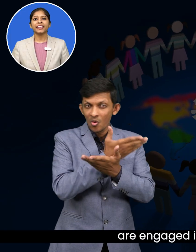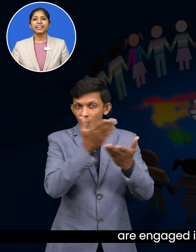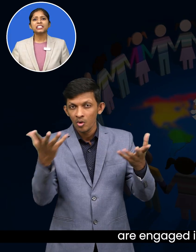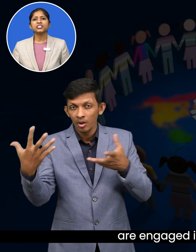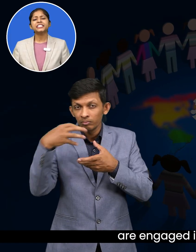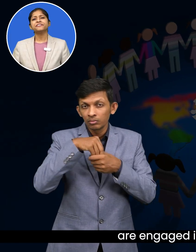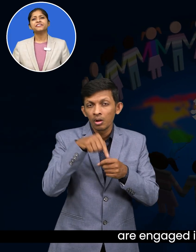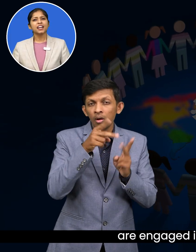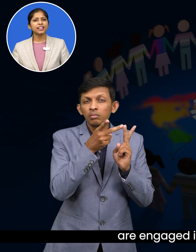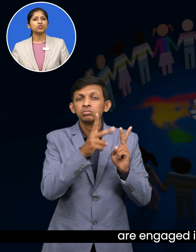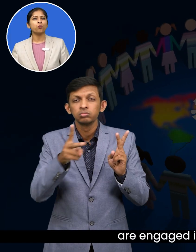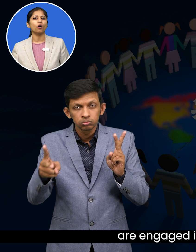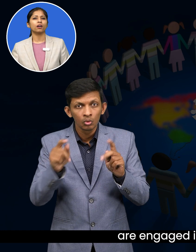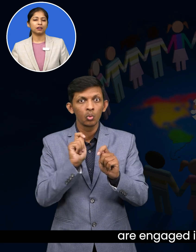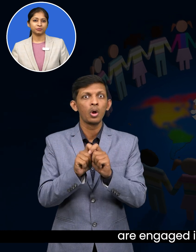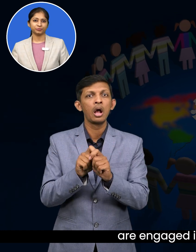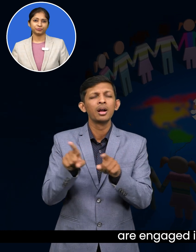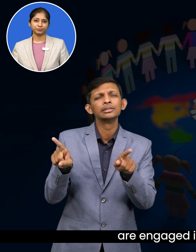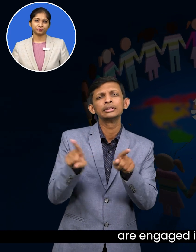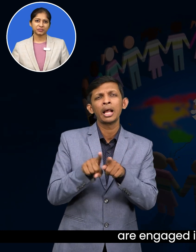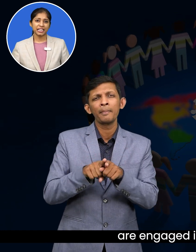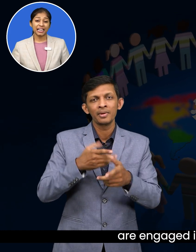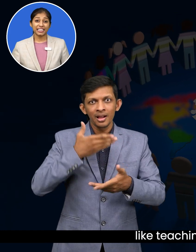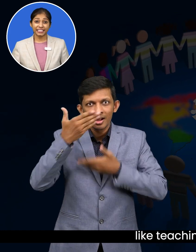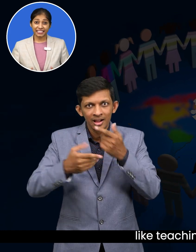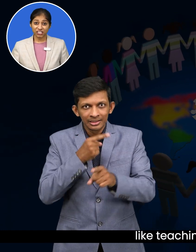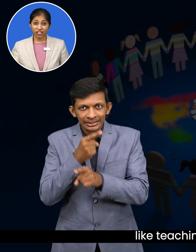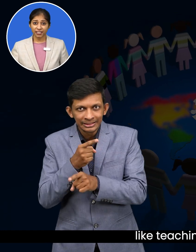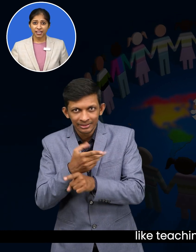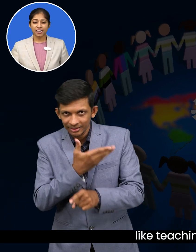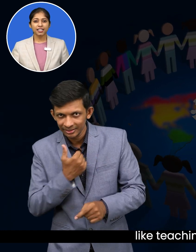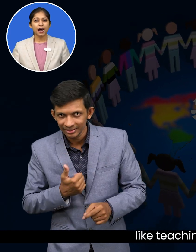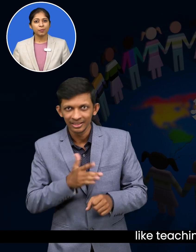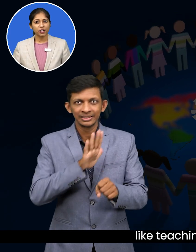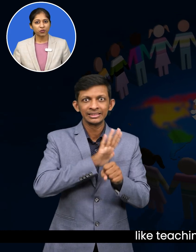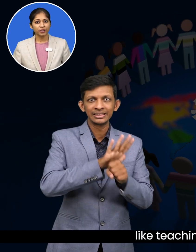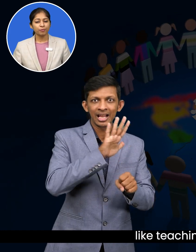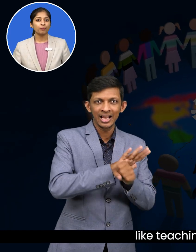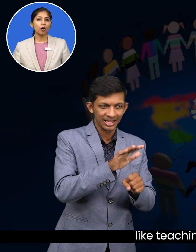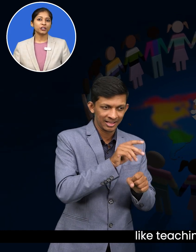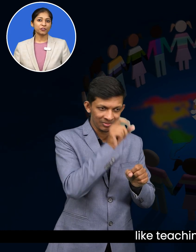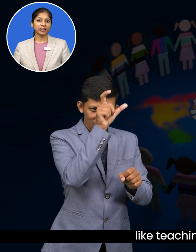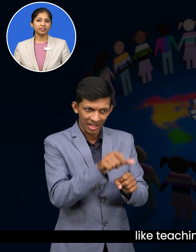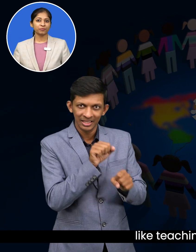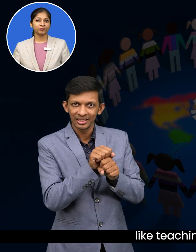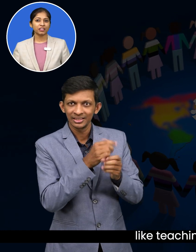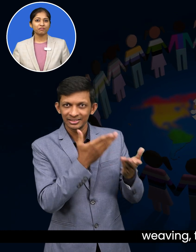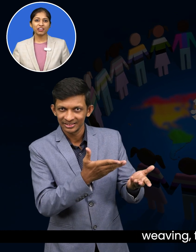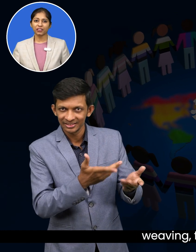People are engaged in different kinds of work, like teaching, carpentry,